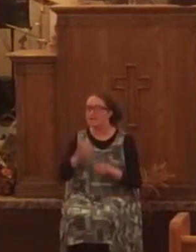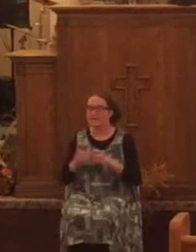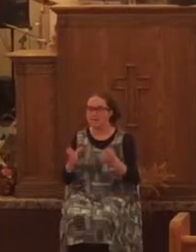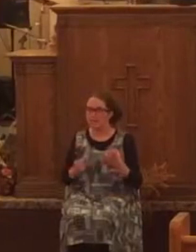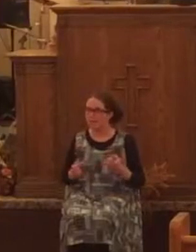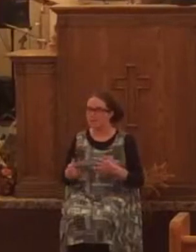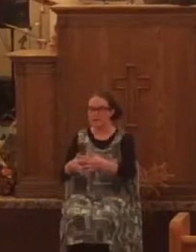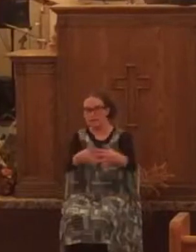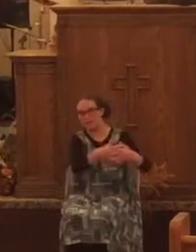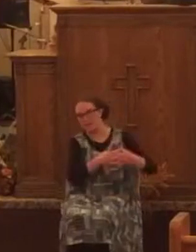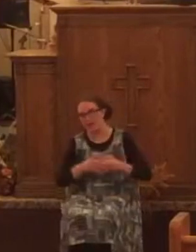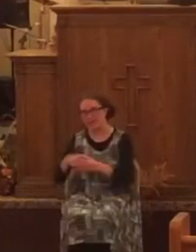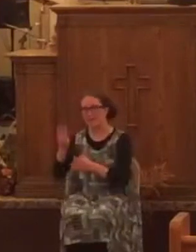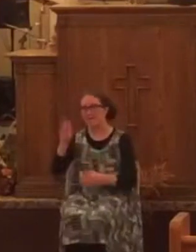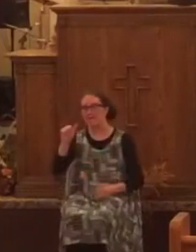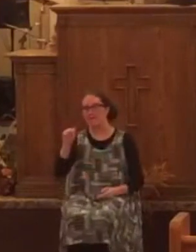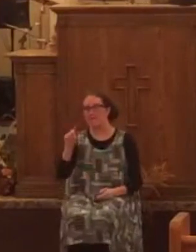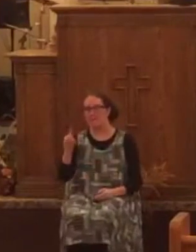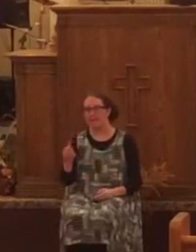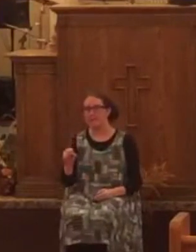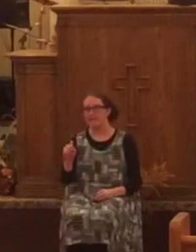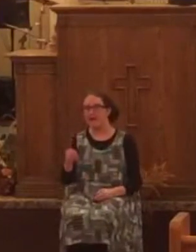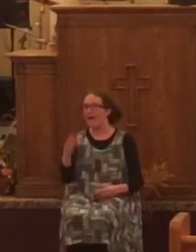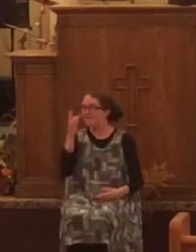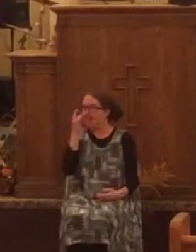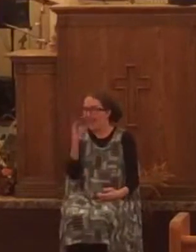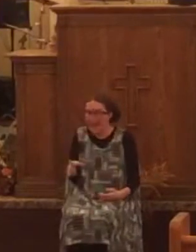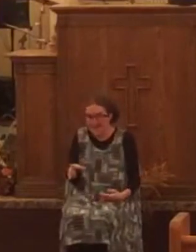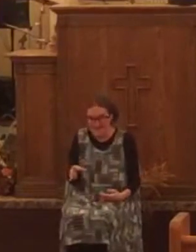Bandstand. I hated American Bandstand.